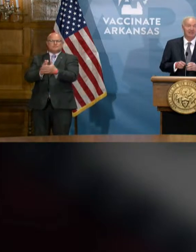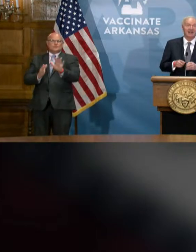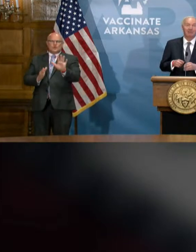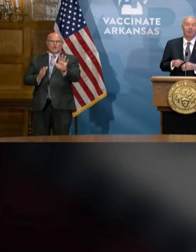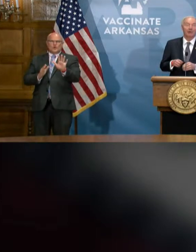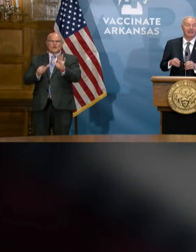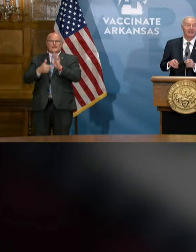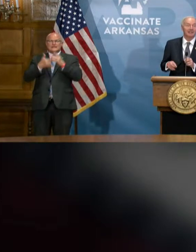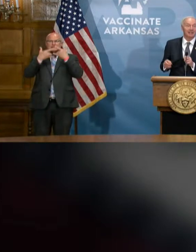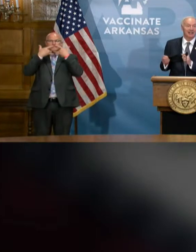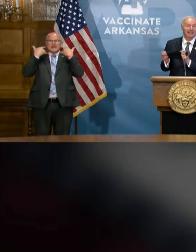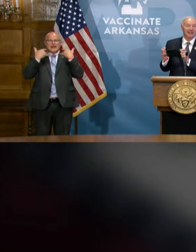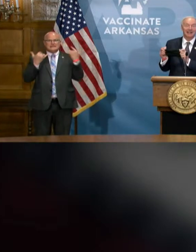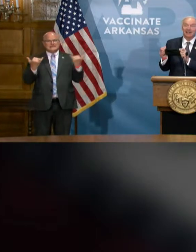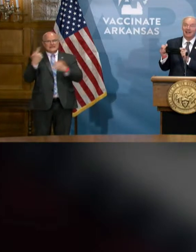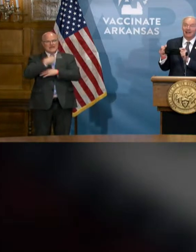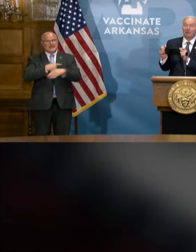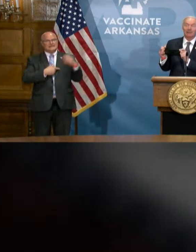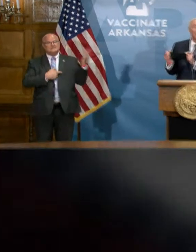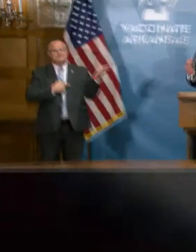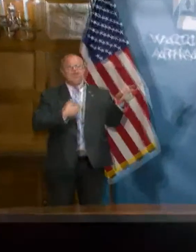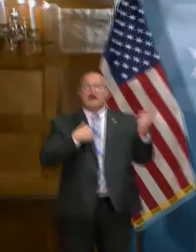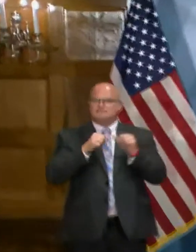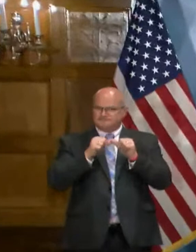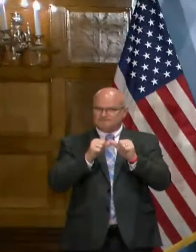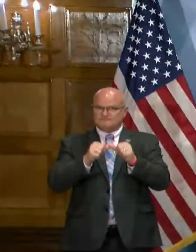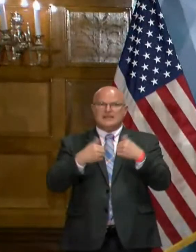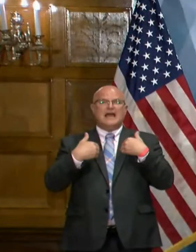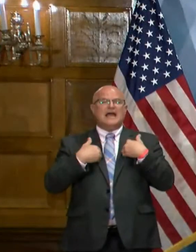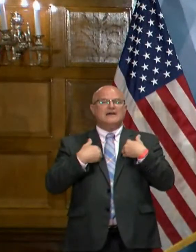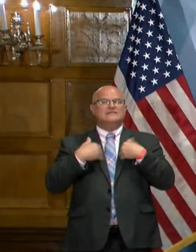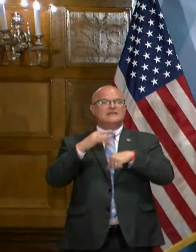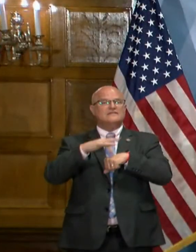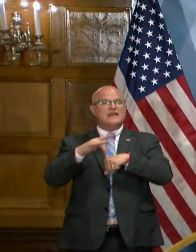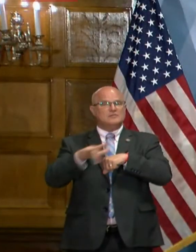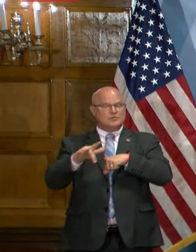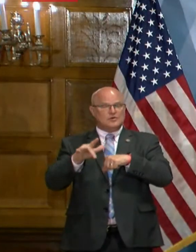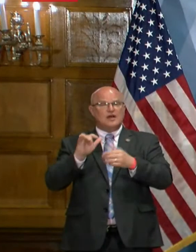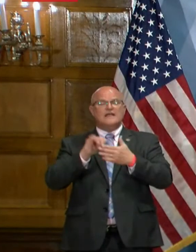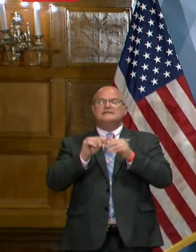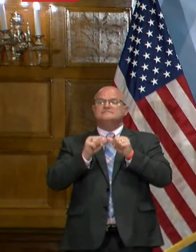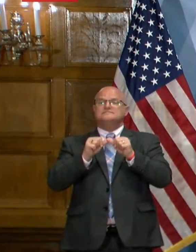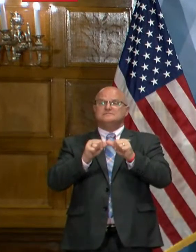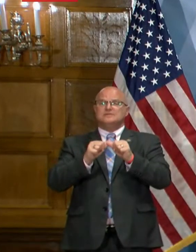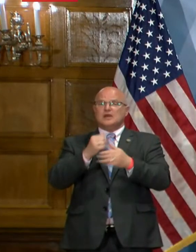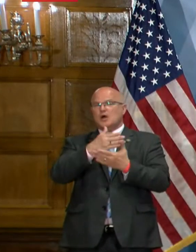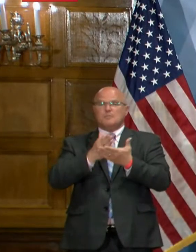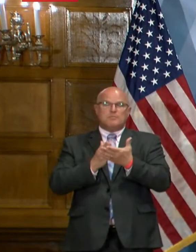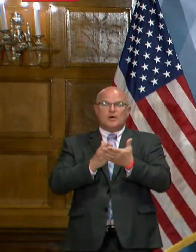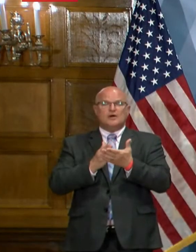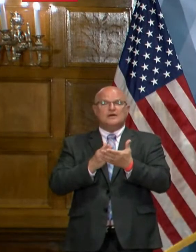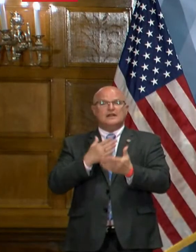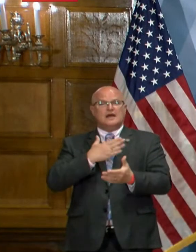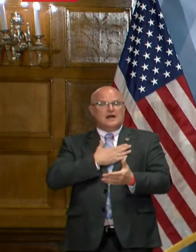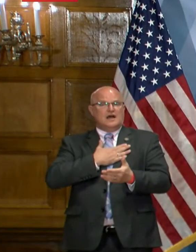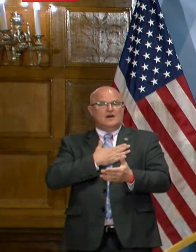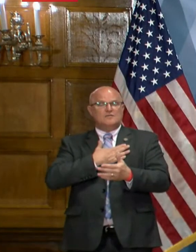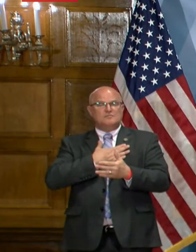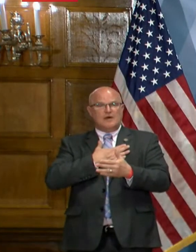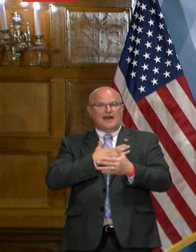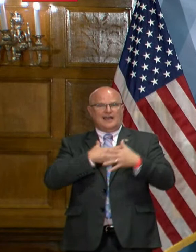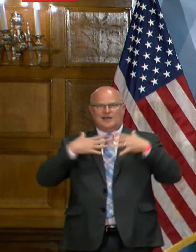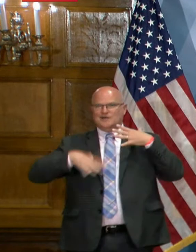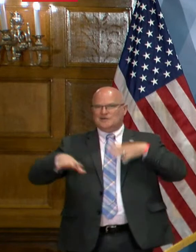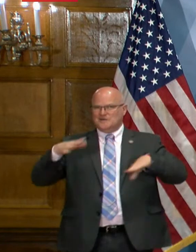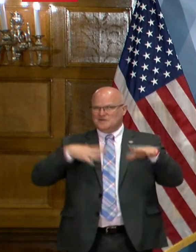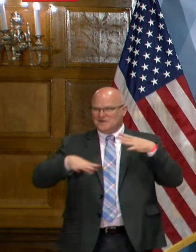This mask that I wore in here today, I will continue to have that available. That will continue to be a part of my wardrobe